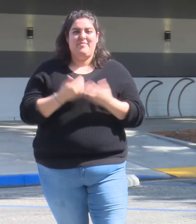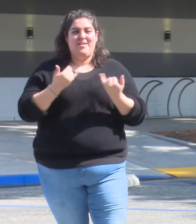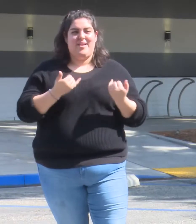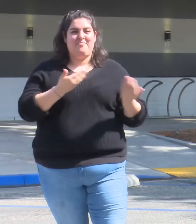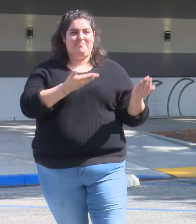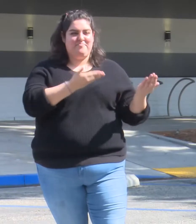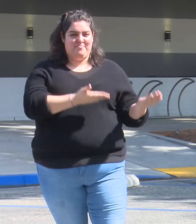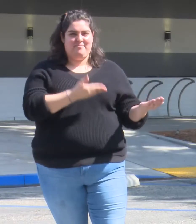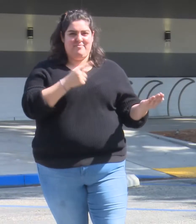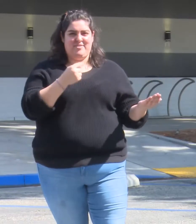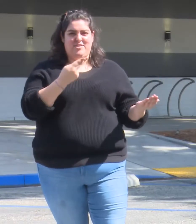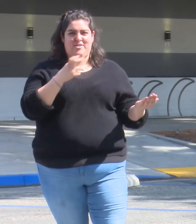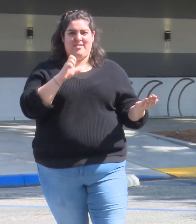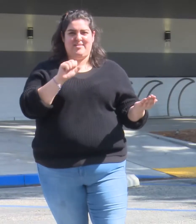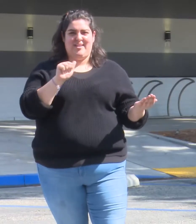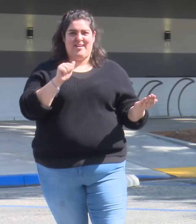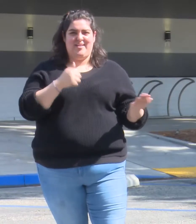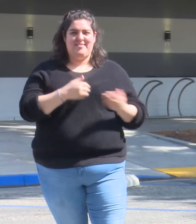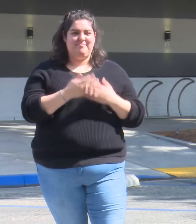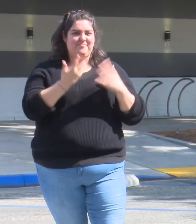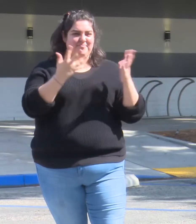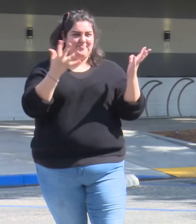the podium.